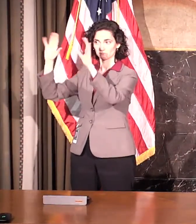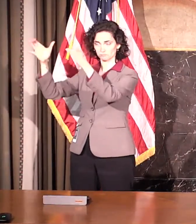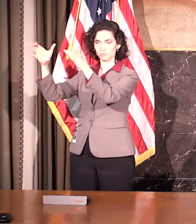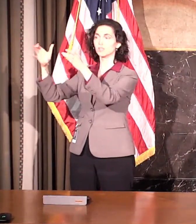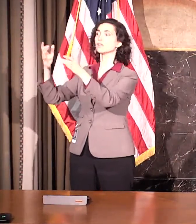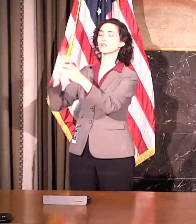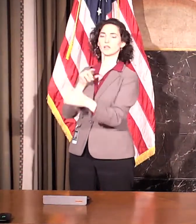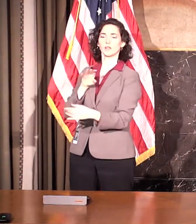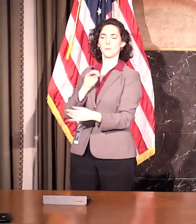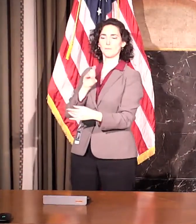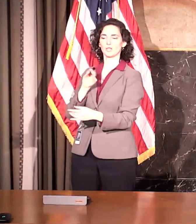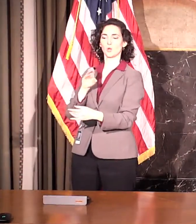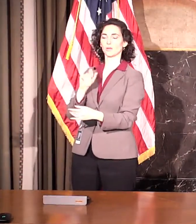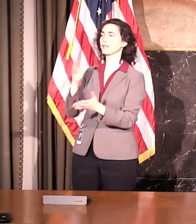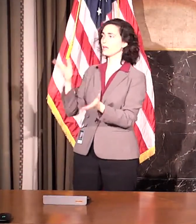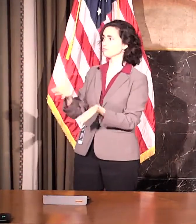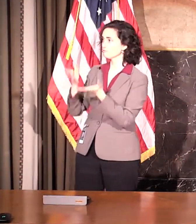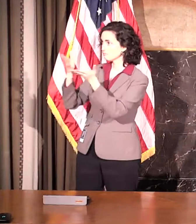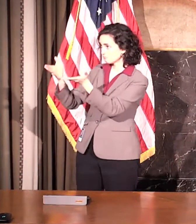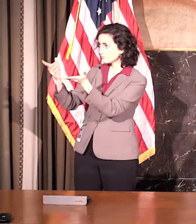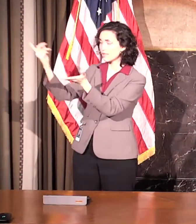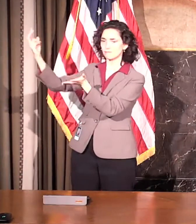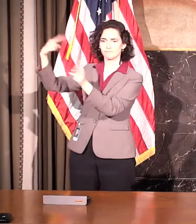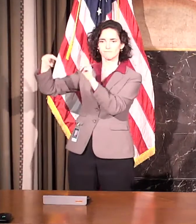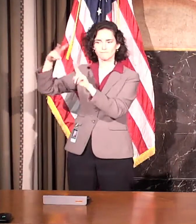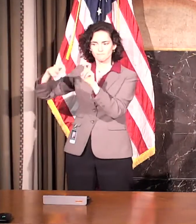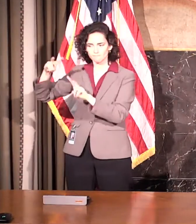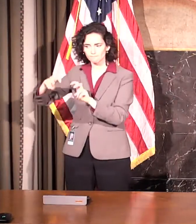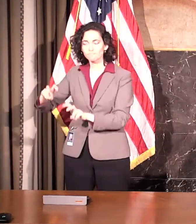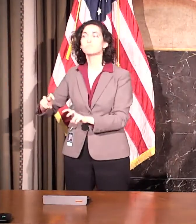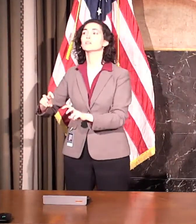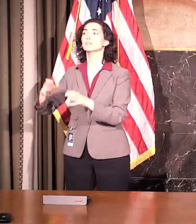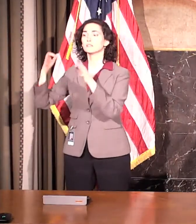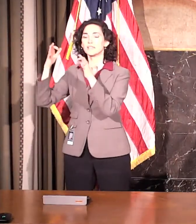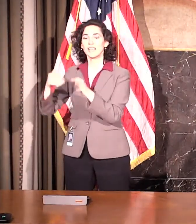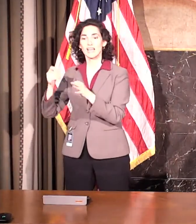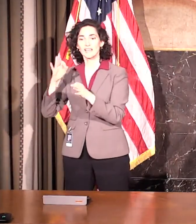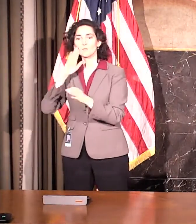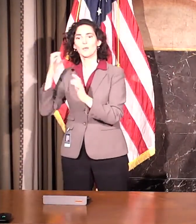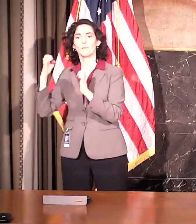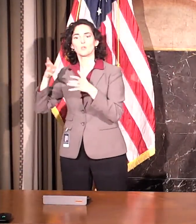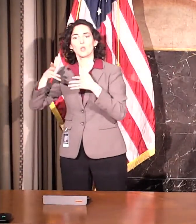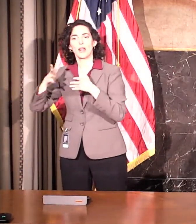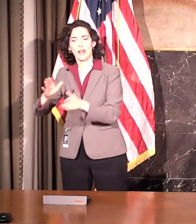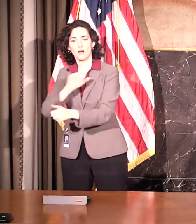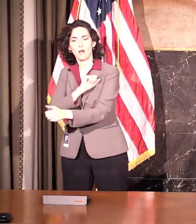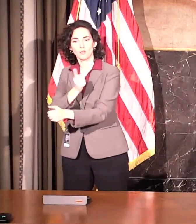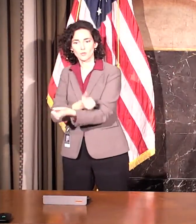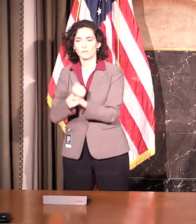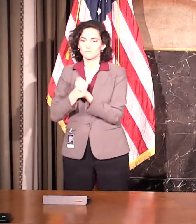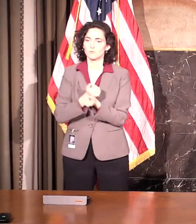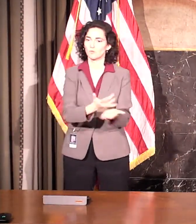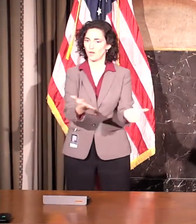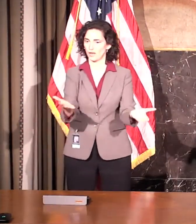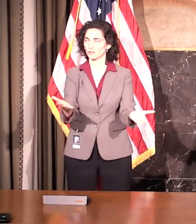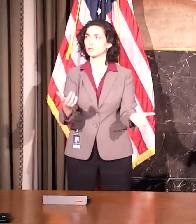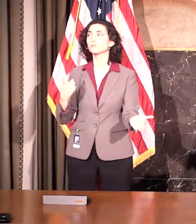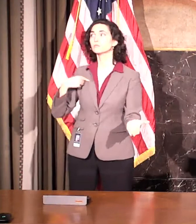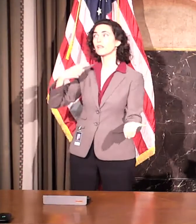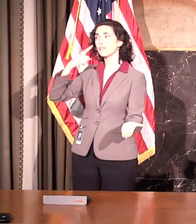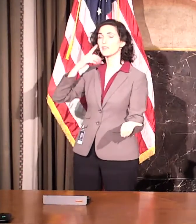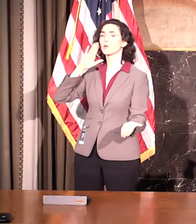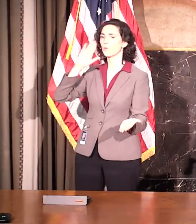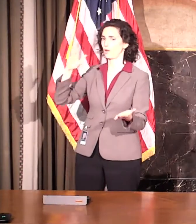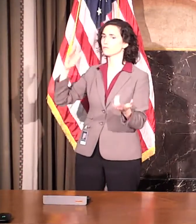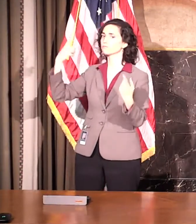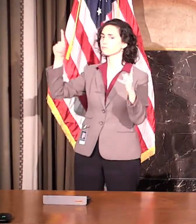Administration issue an emergency use authorization. We think that will happen because the data is very similar